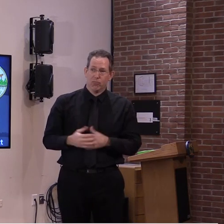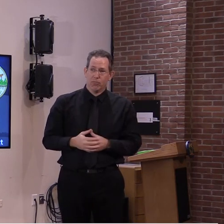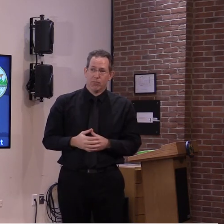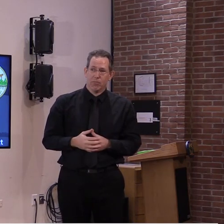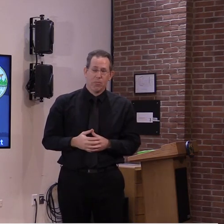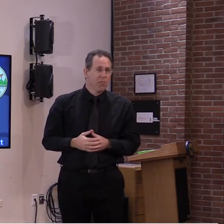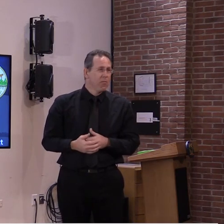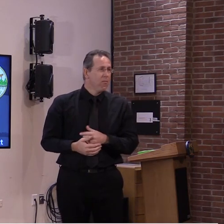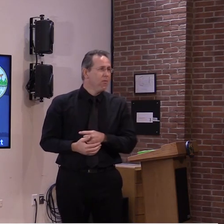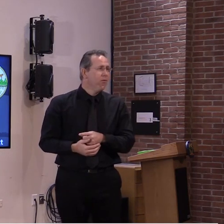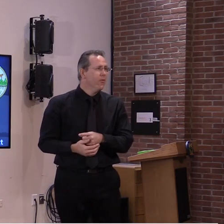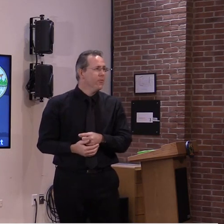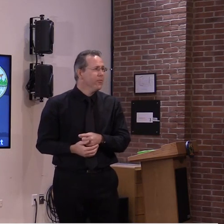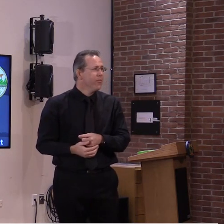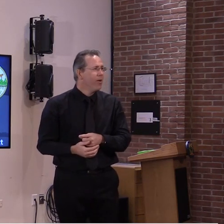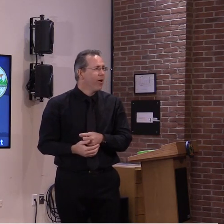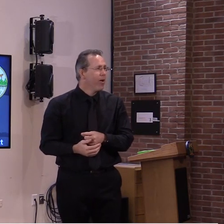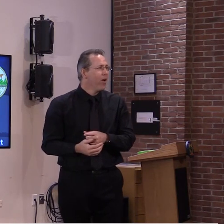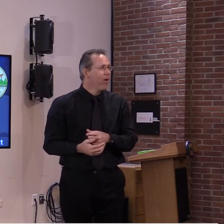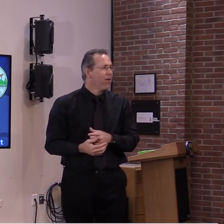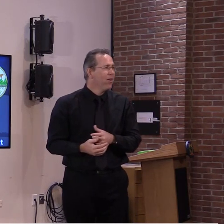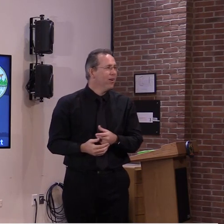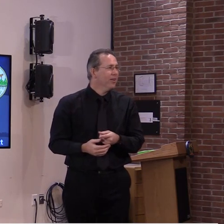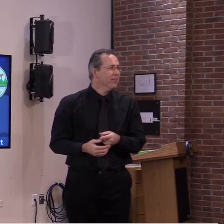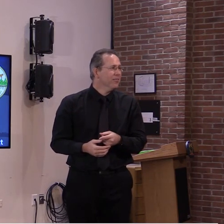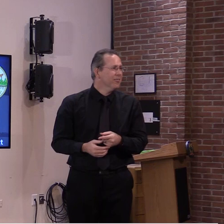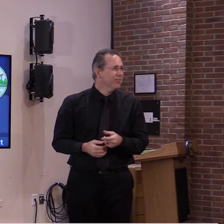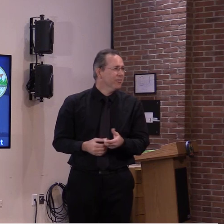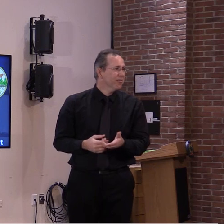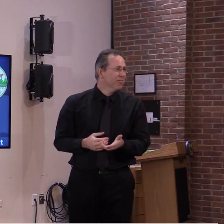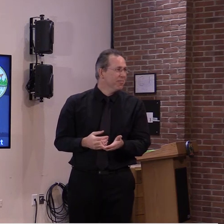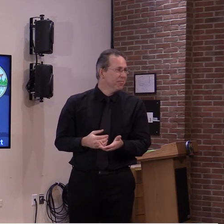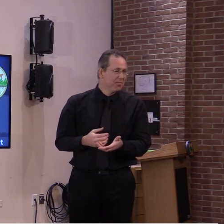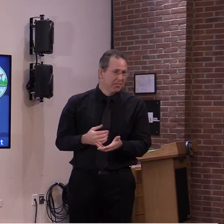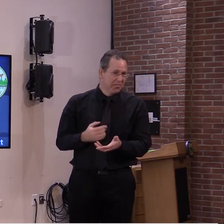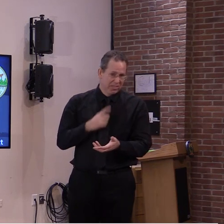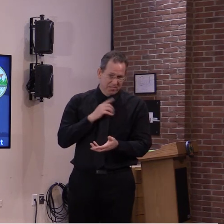Lisa, are you all set, or was that a question? Yeah, thank you.